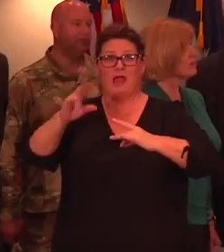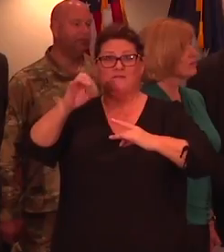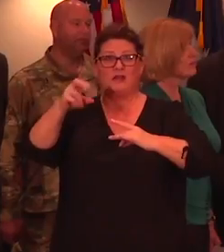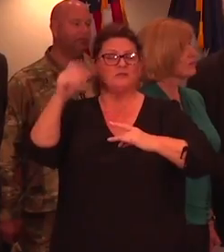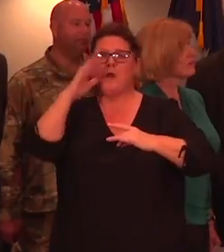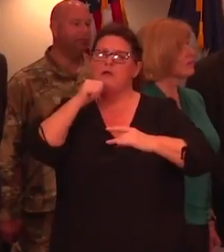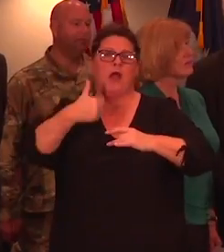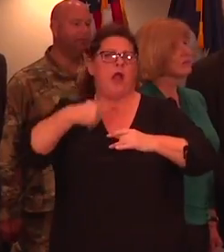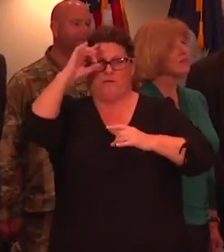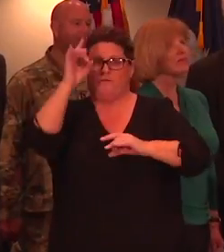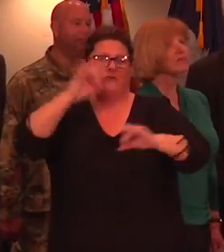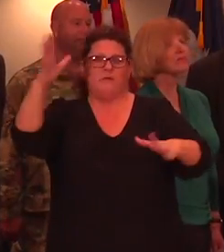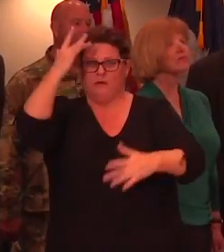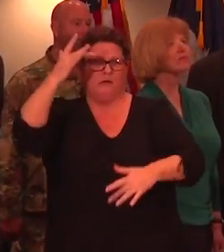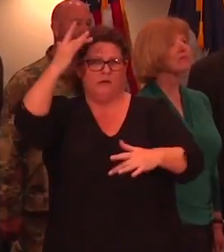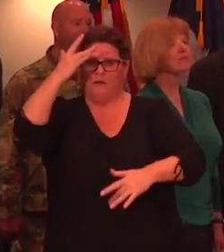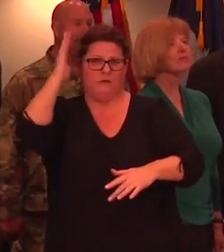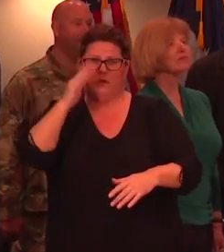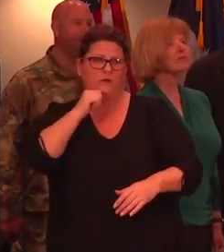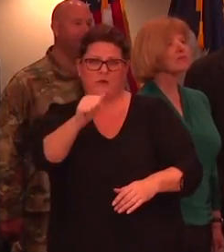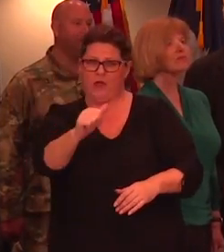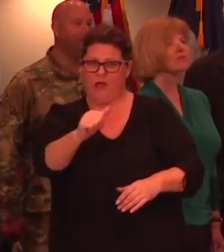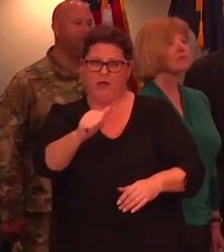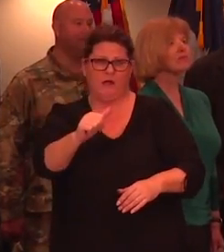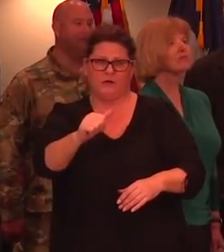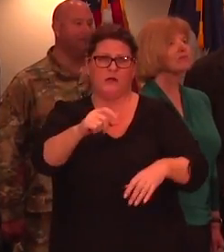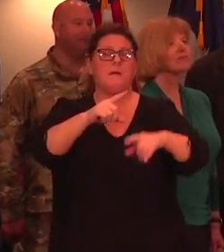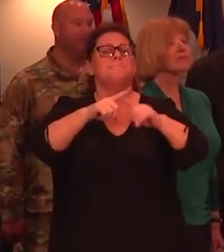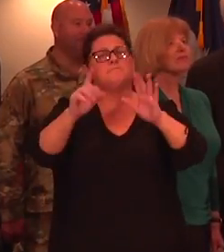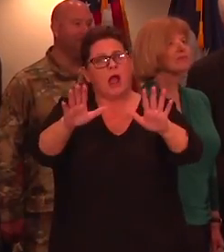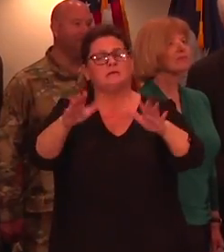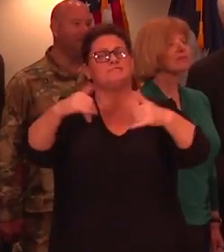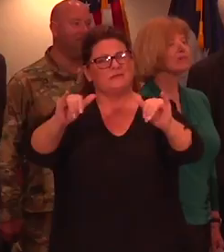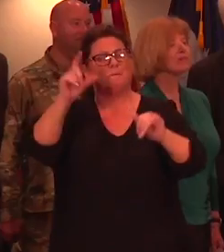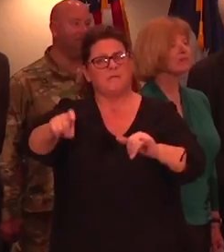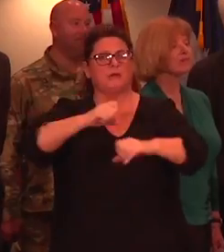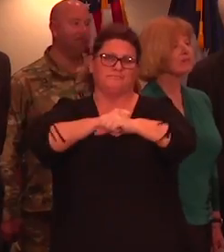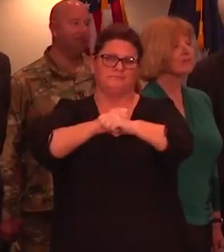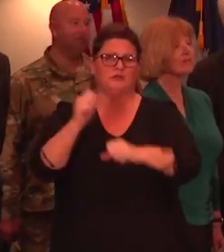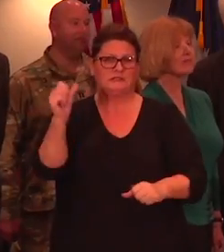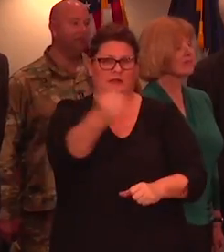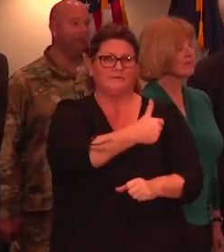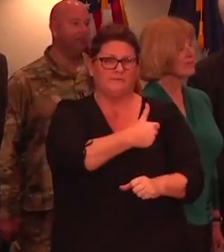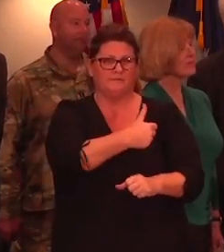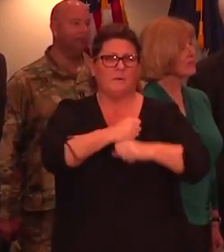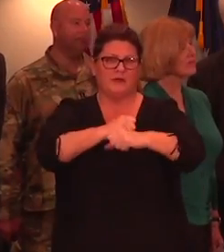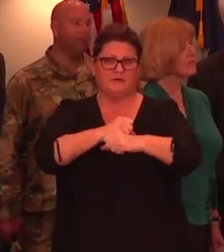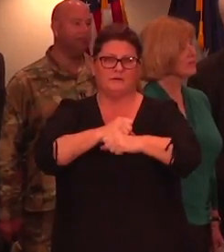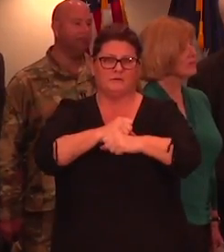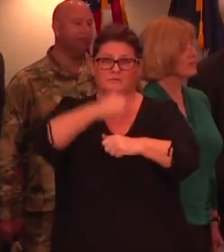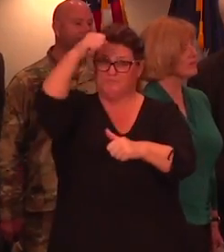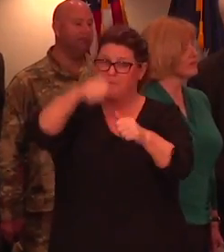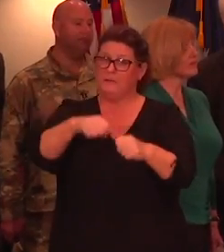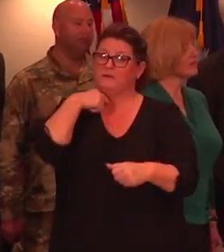this is occurring as we expected it to, we still must continue to take measures to help safeguard against illness, including practicing